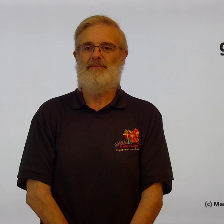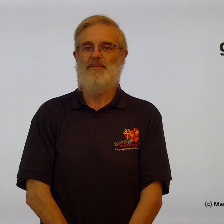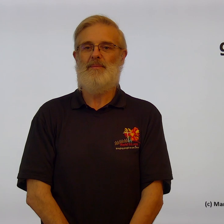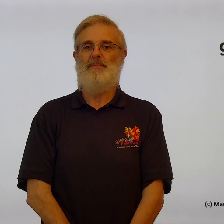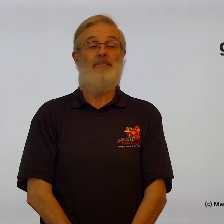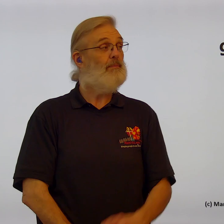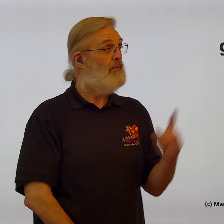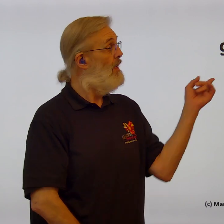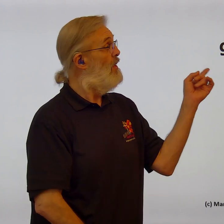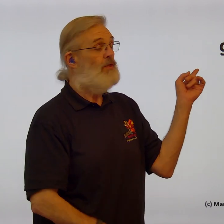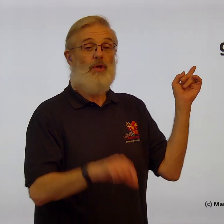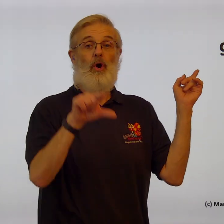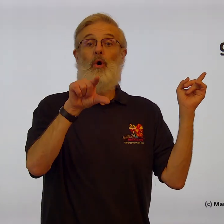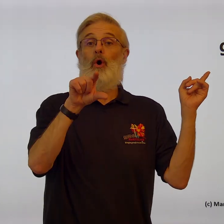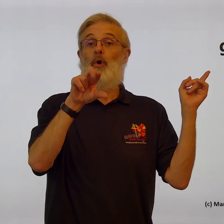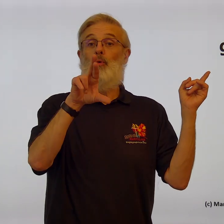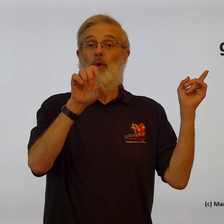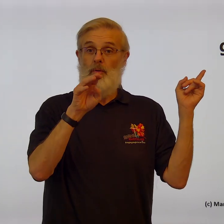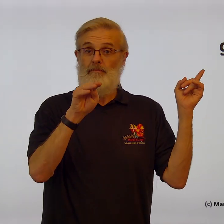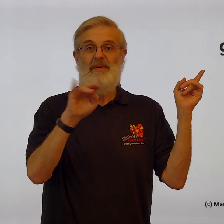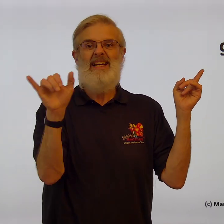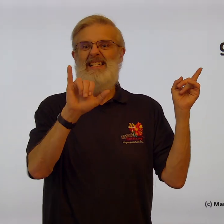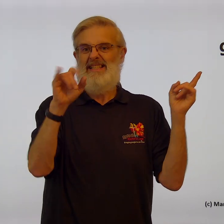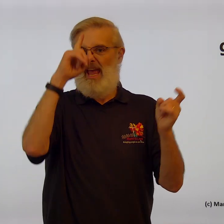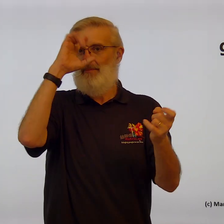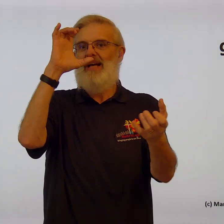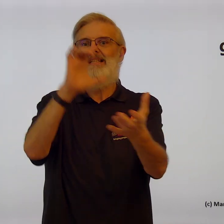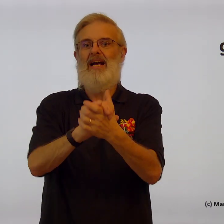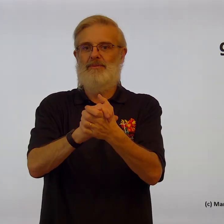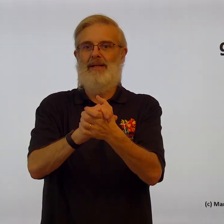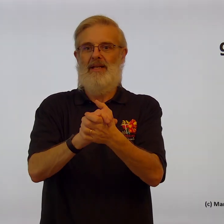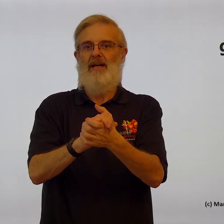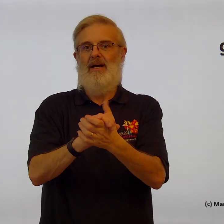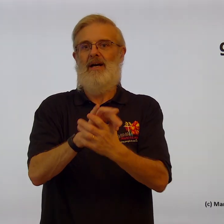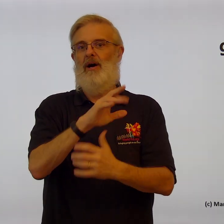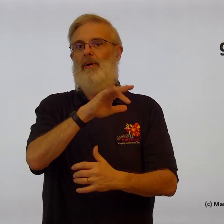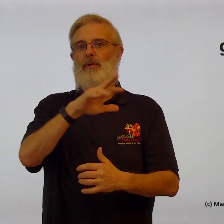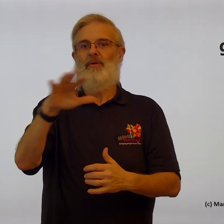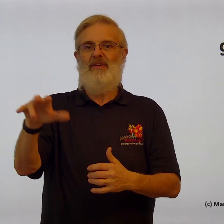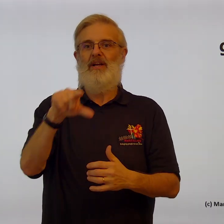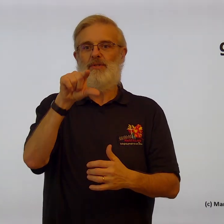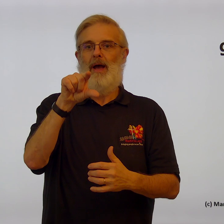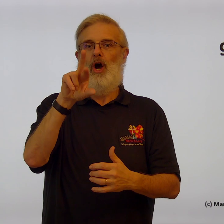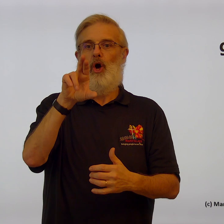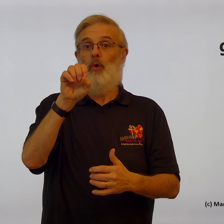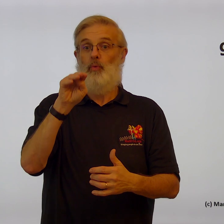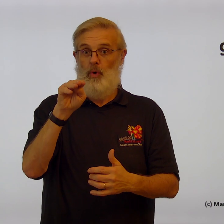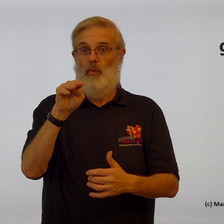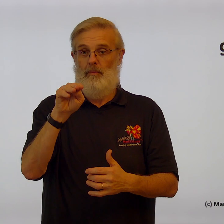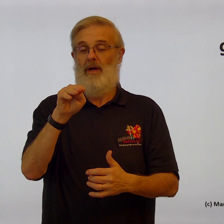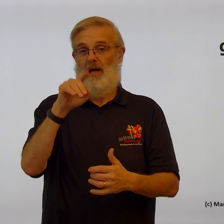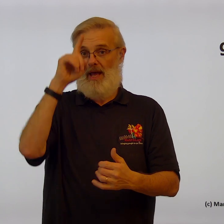so groom same as husband but you would finger spell groom and